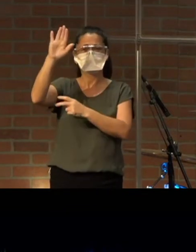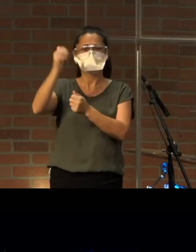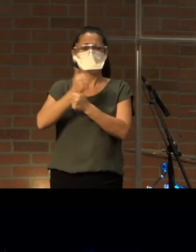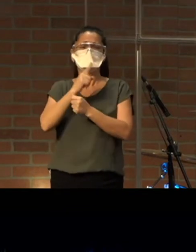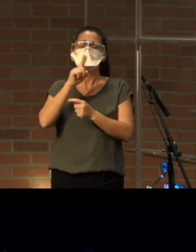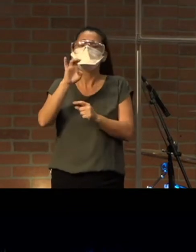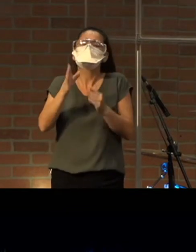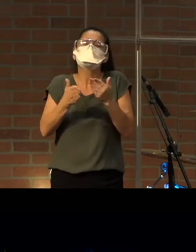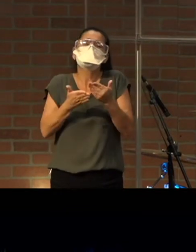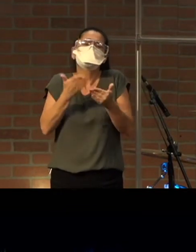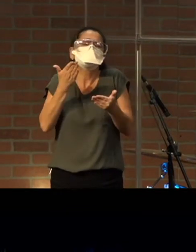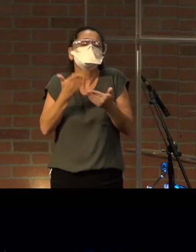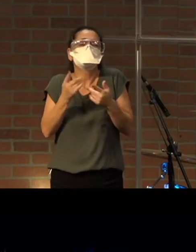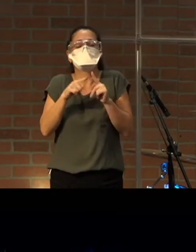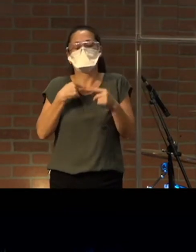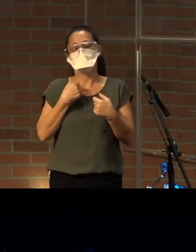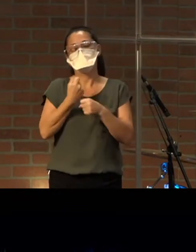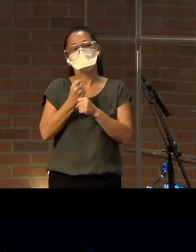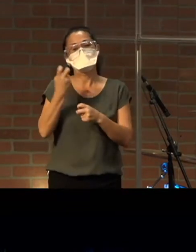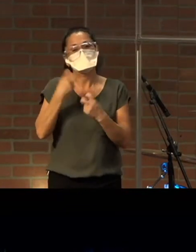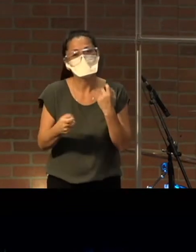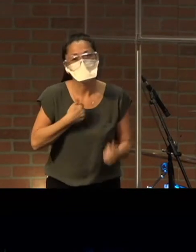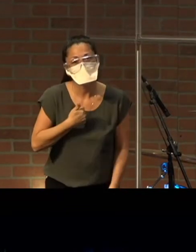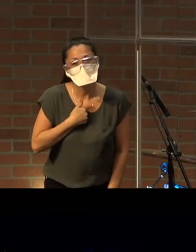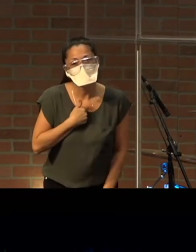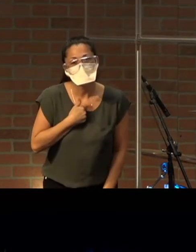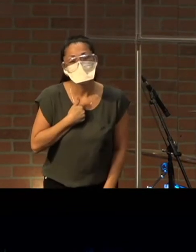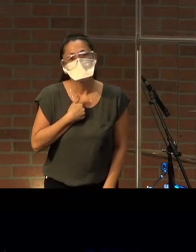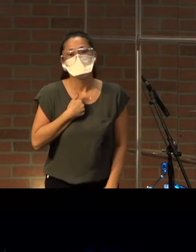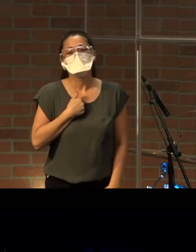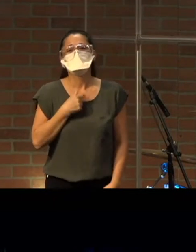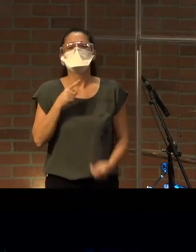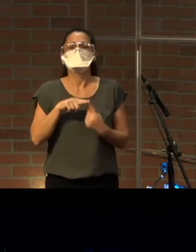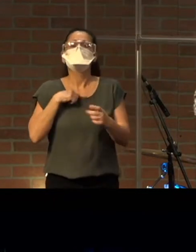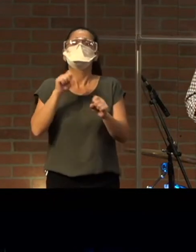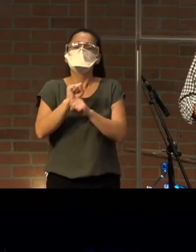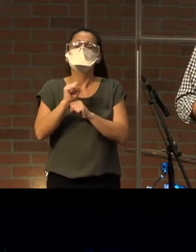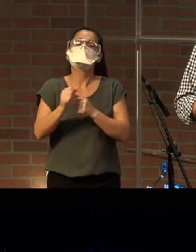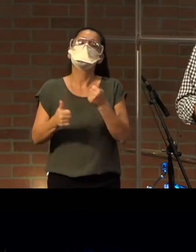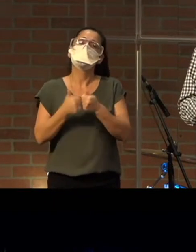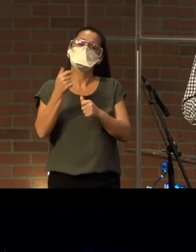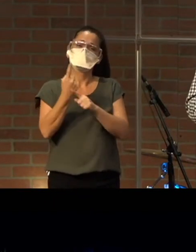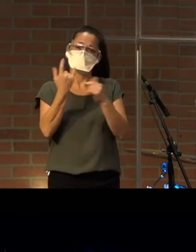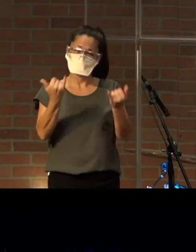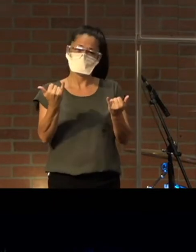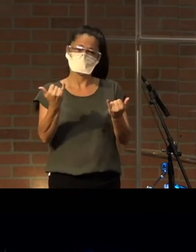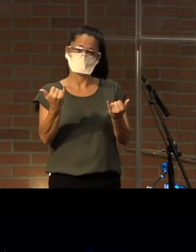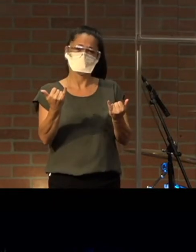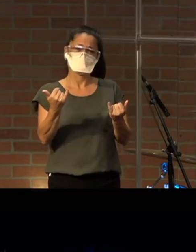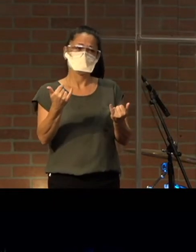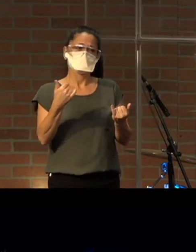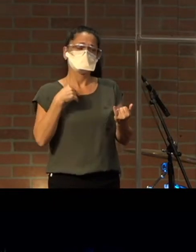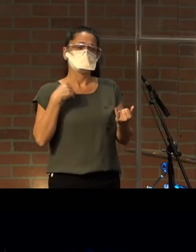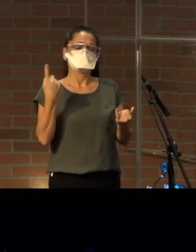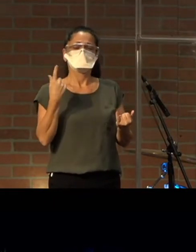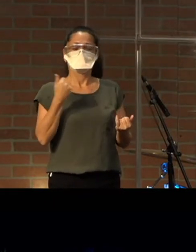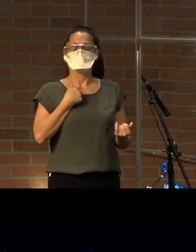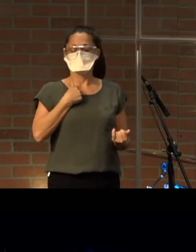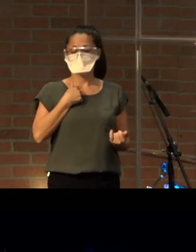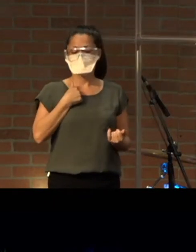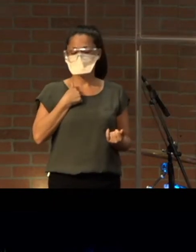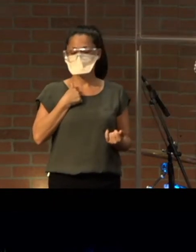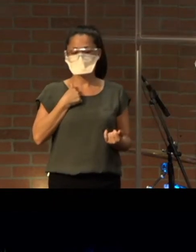but I tend to make it so difficult. And it's what I'm working on the most right now. And so I am just wired to wake